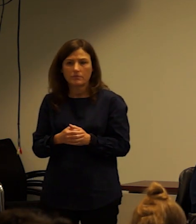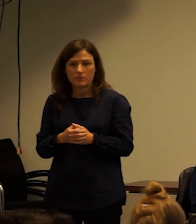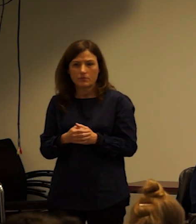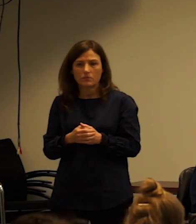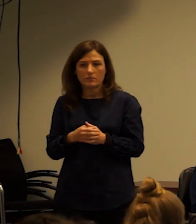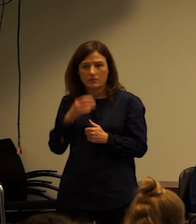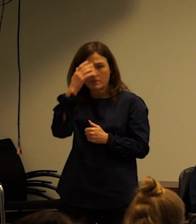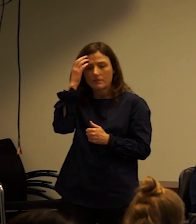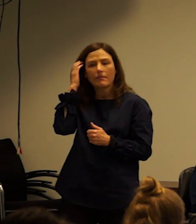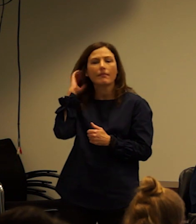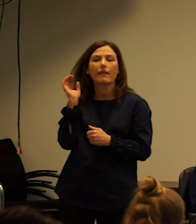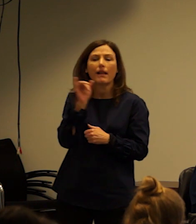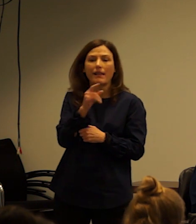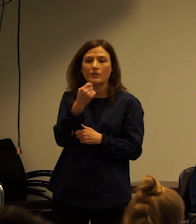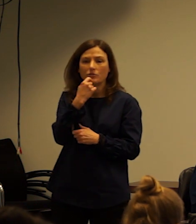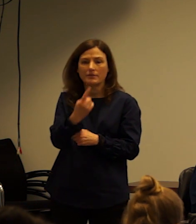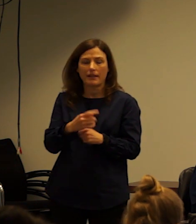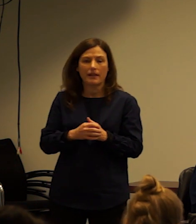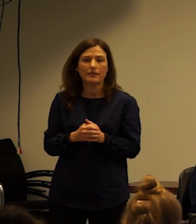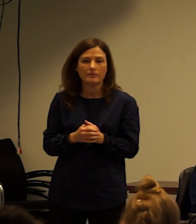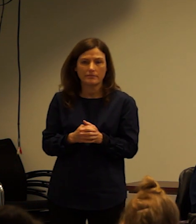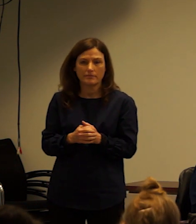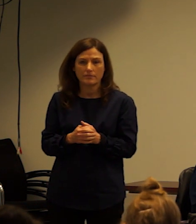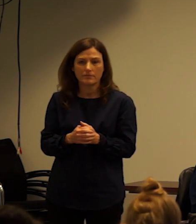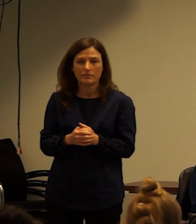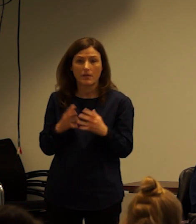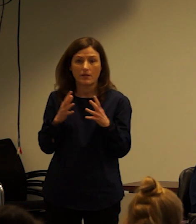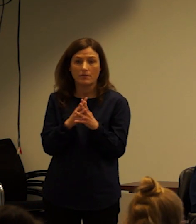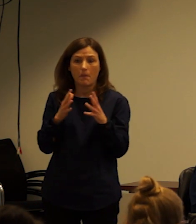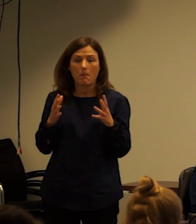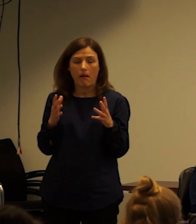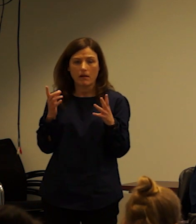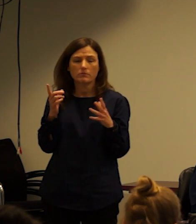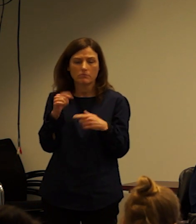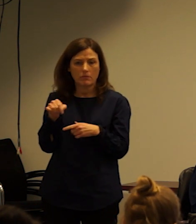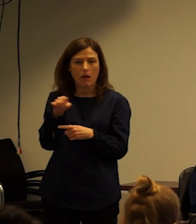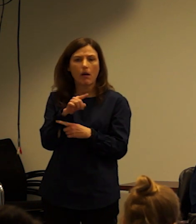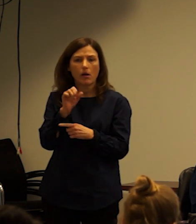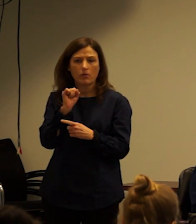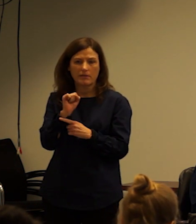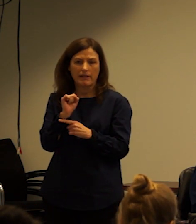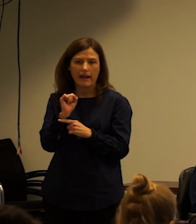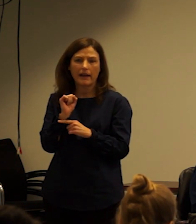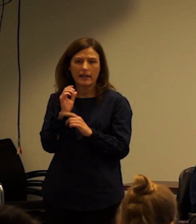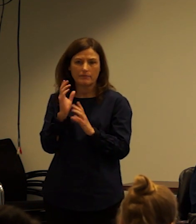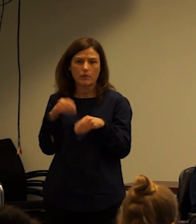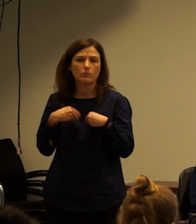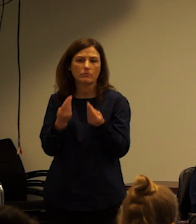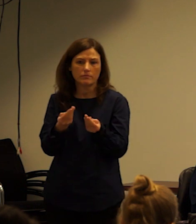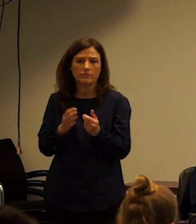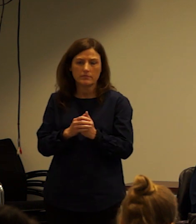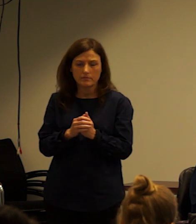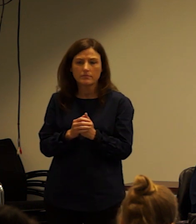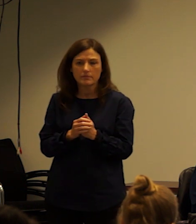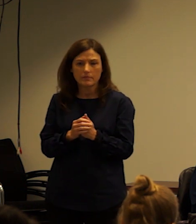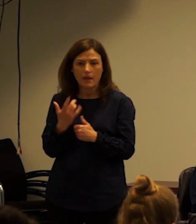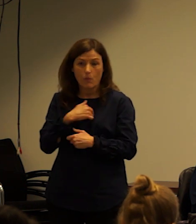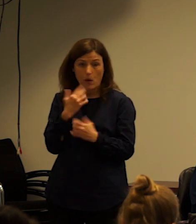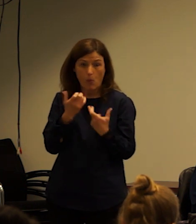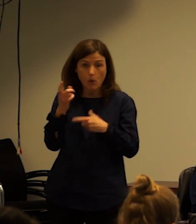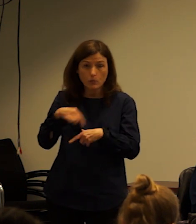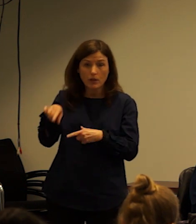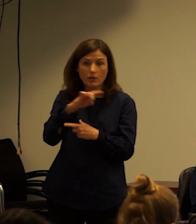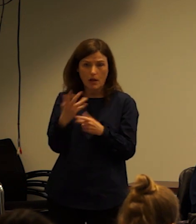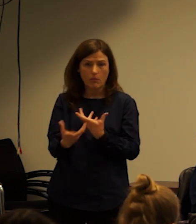because, like she said, there's so much that y'all can contribute, and we really would like